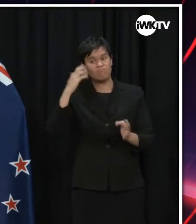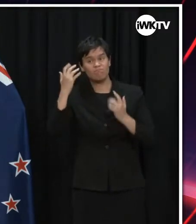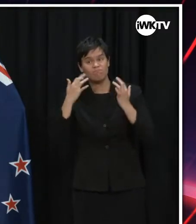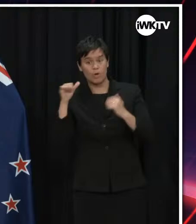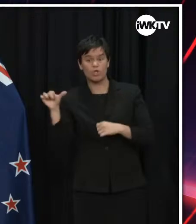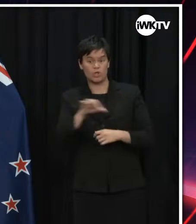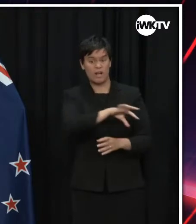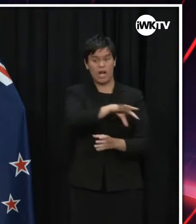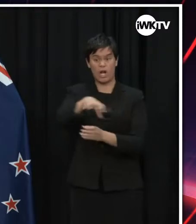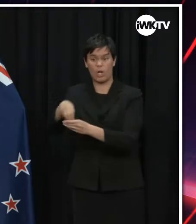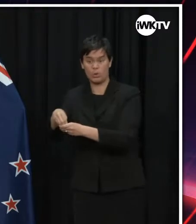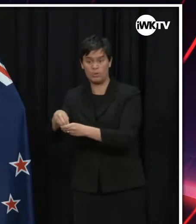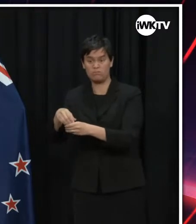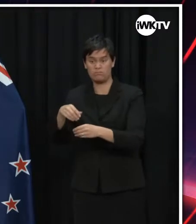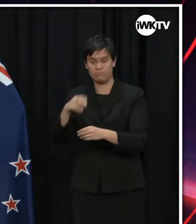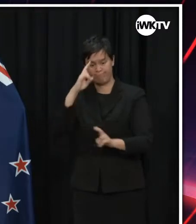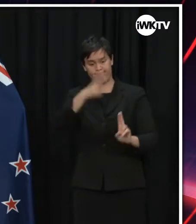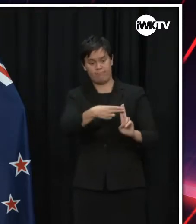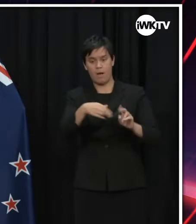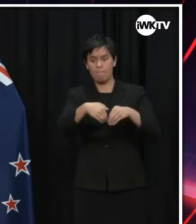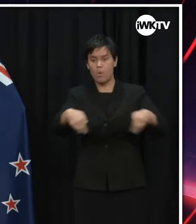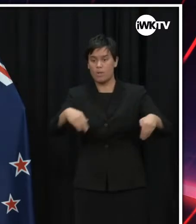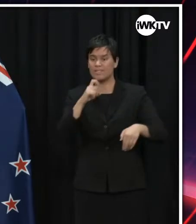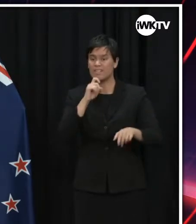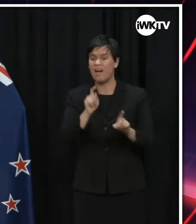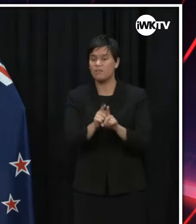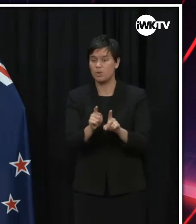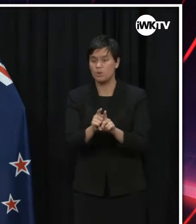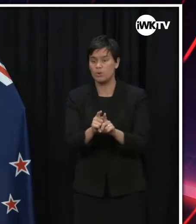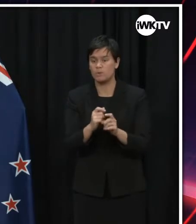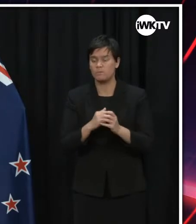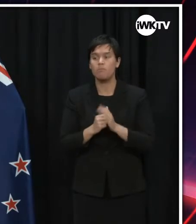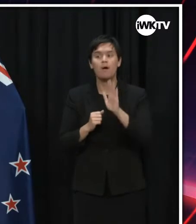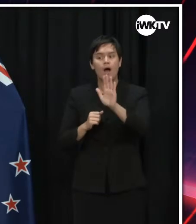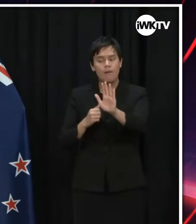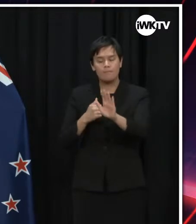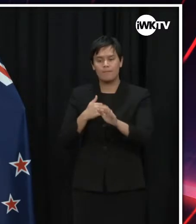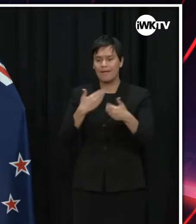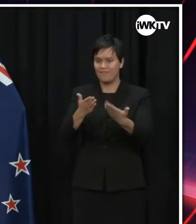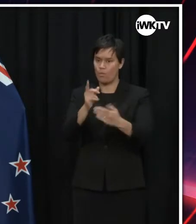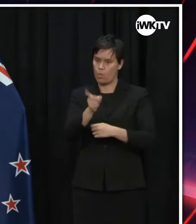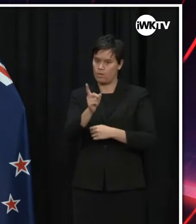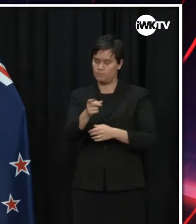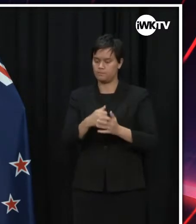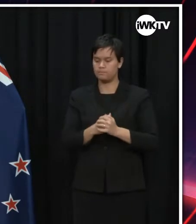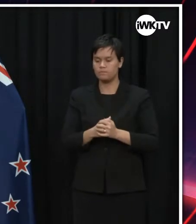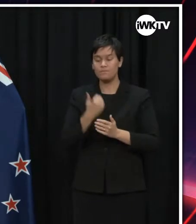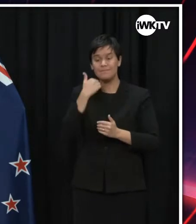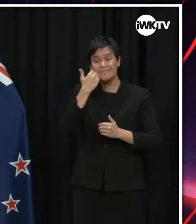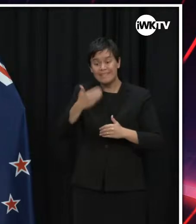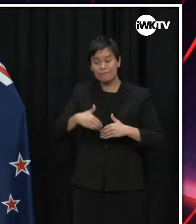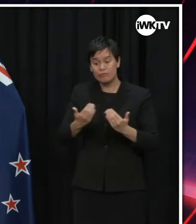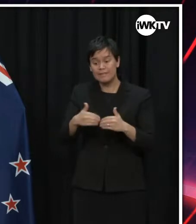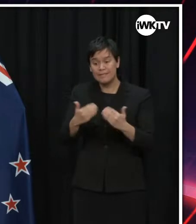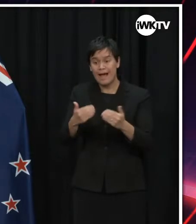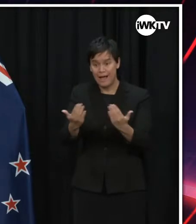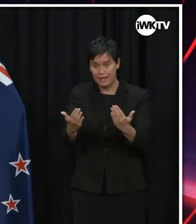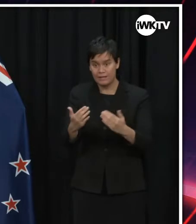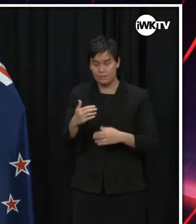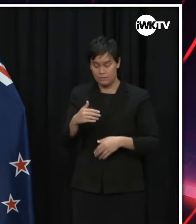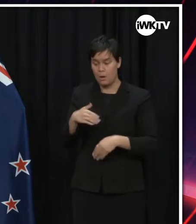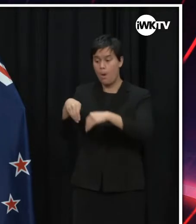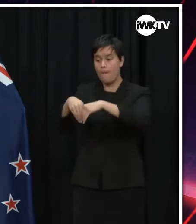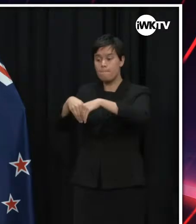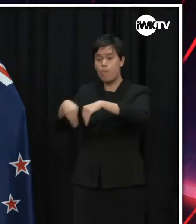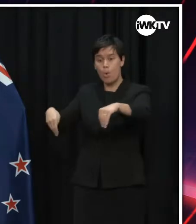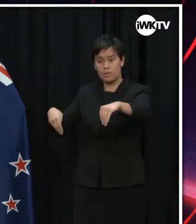sound a word of caution. Tens of thousands of people do interact with our border each day, and so we have to make